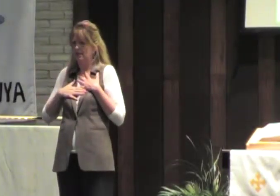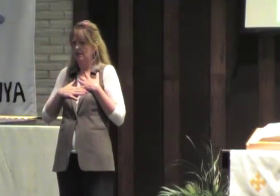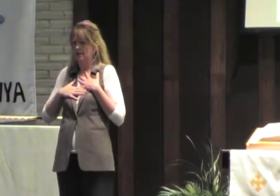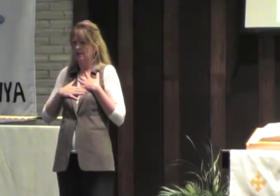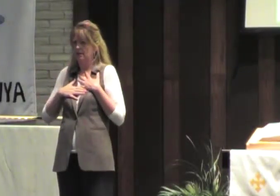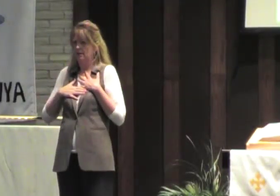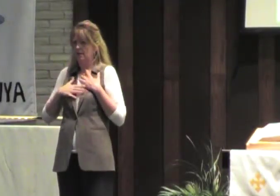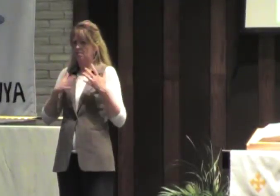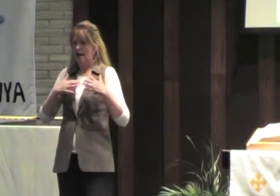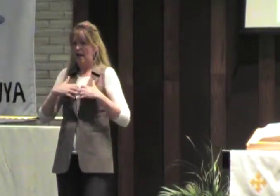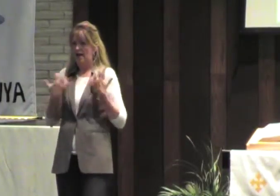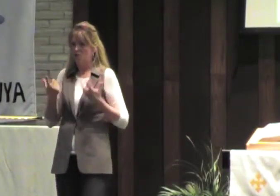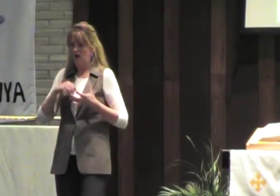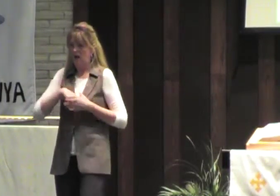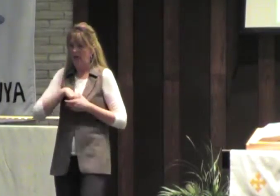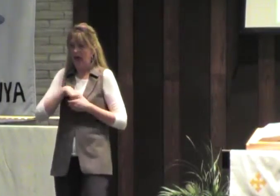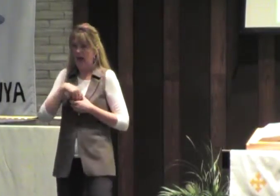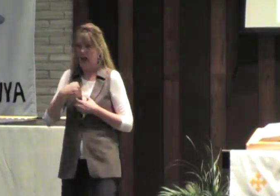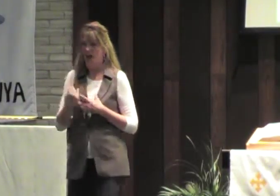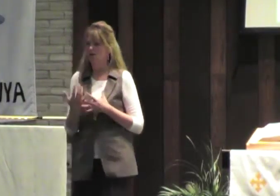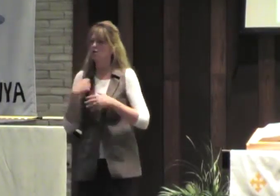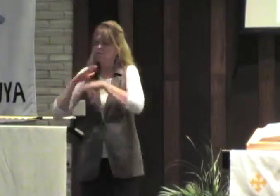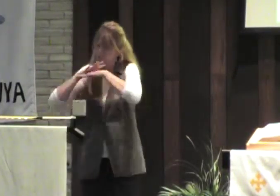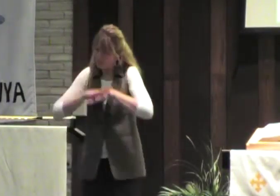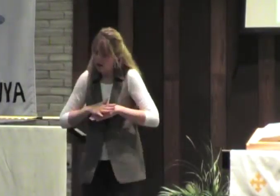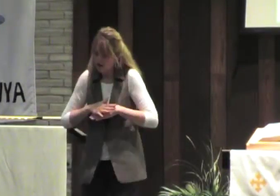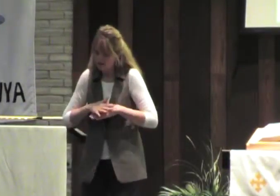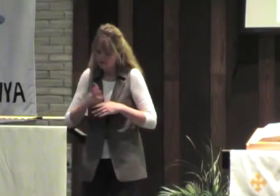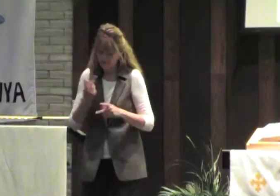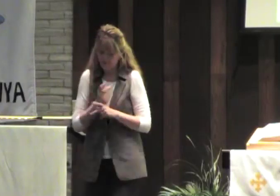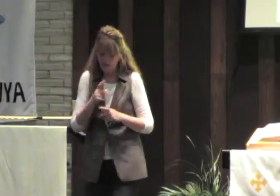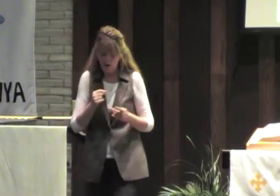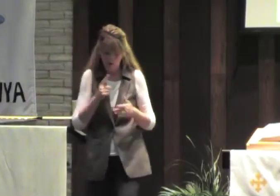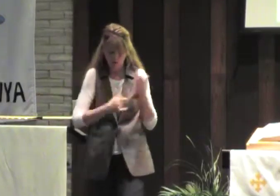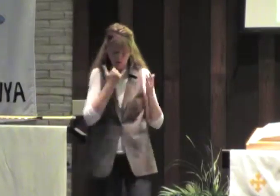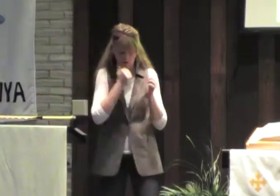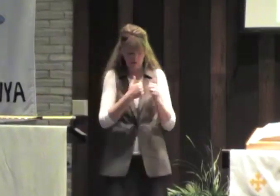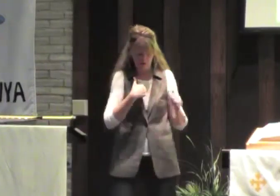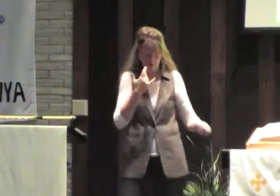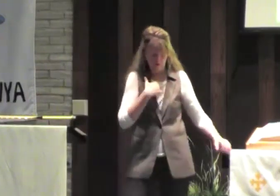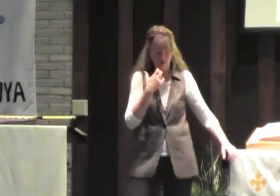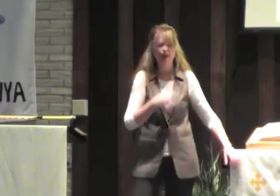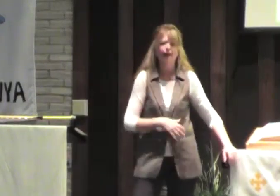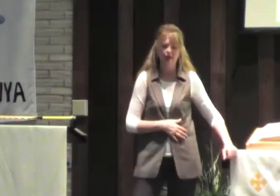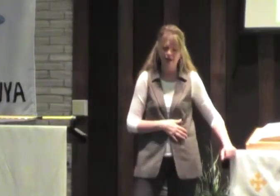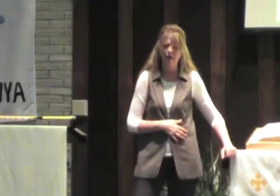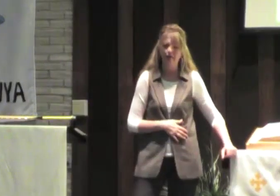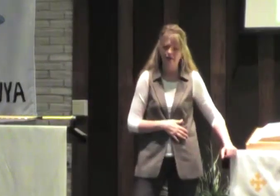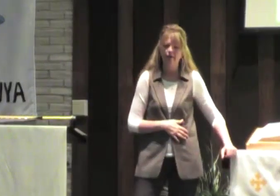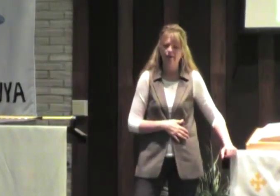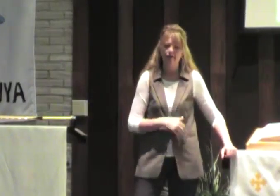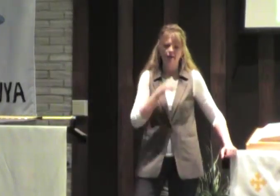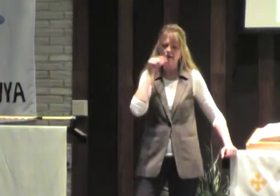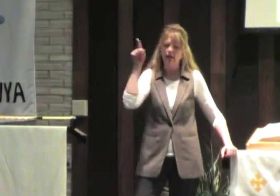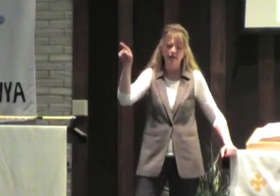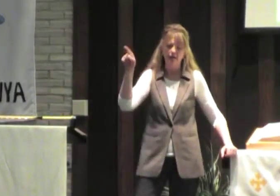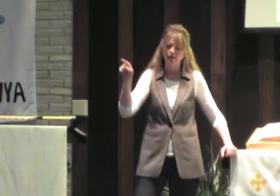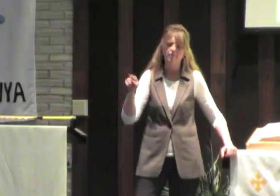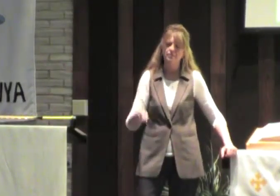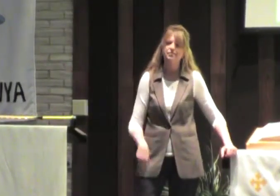me. My anger, if it comes out, I'm going to push it down. I'm going to figure out what's making me angry. It's not